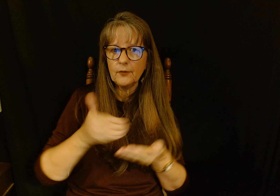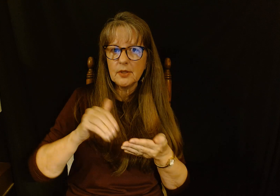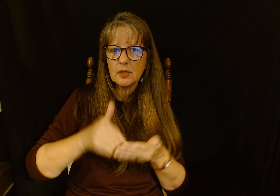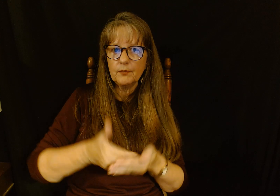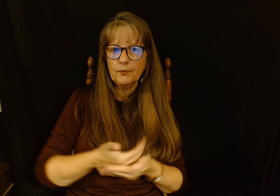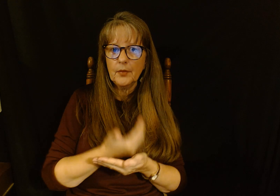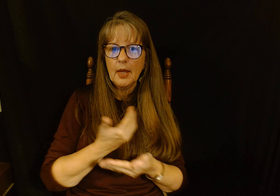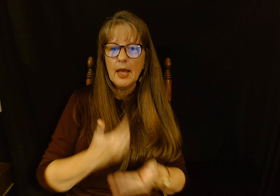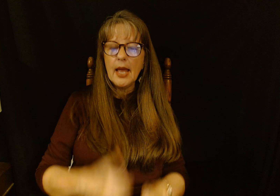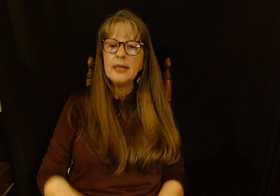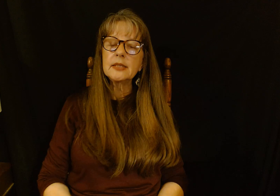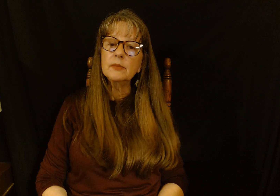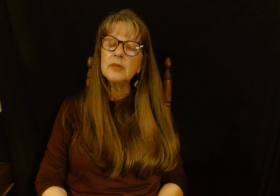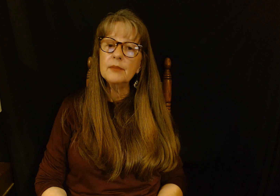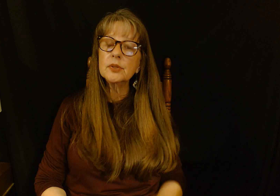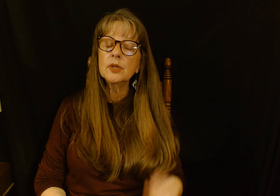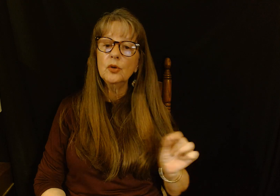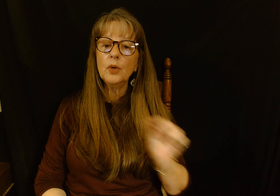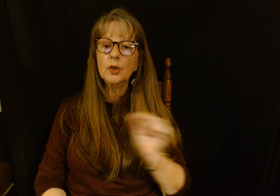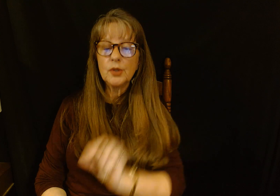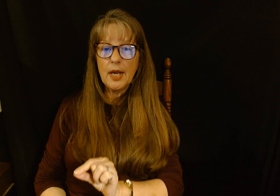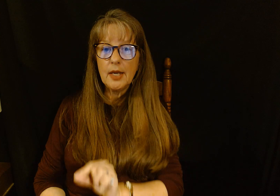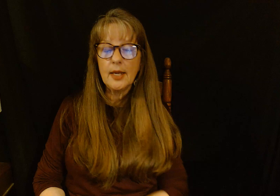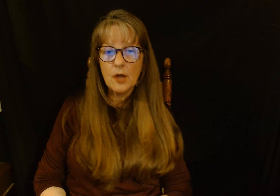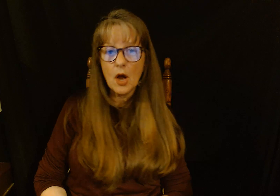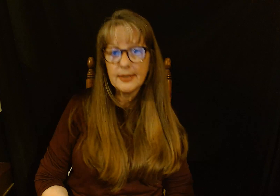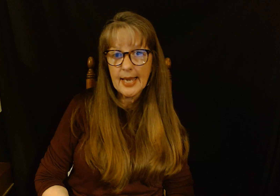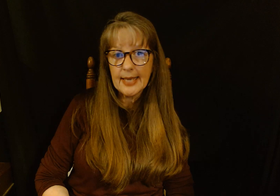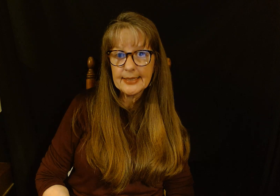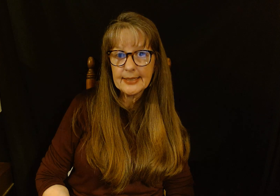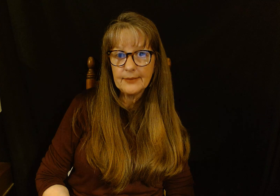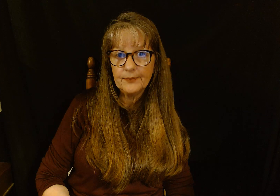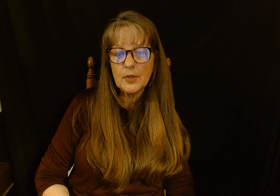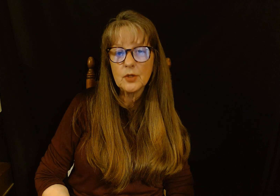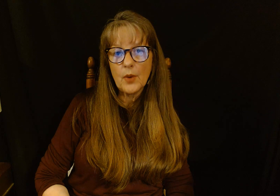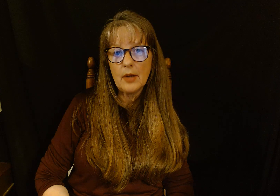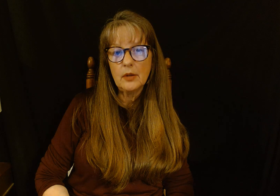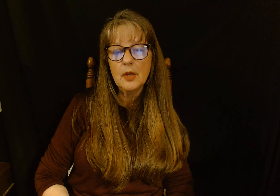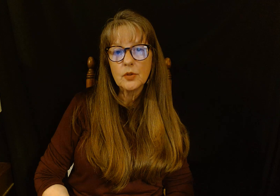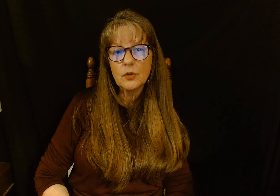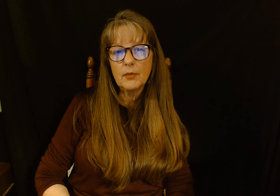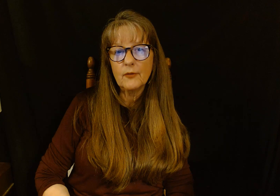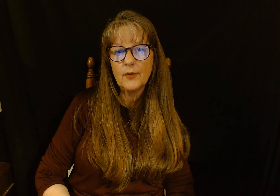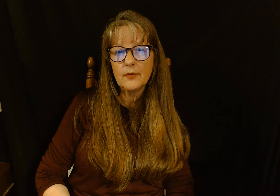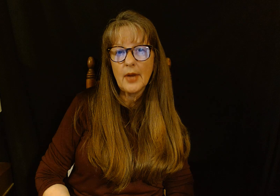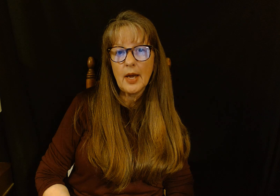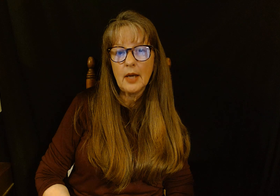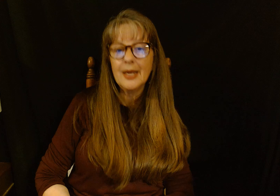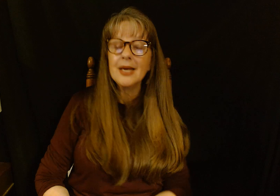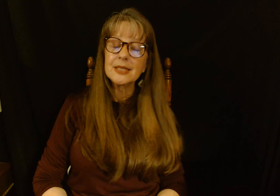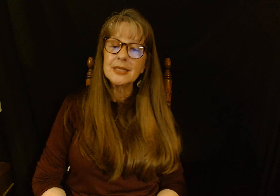difference? And sometimes you understand it in context as well, so don't be afraid of that.